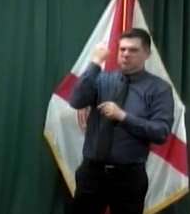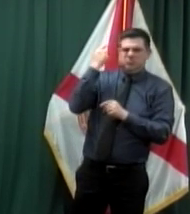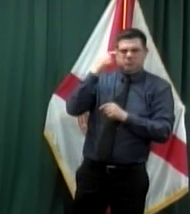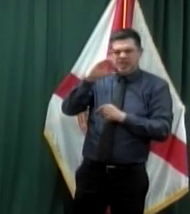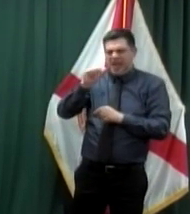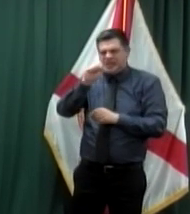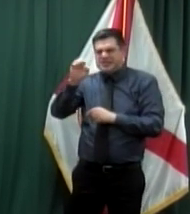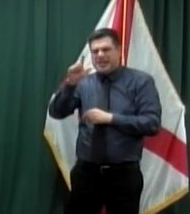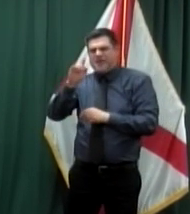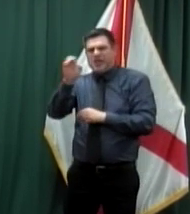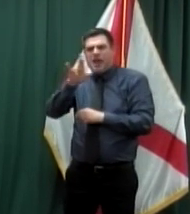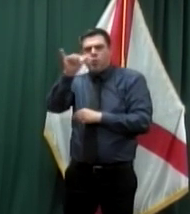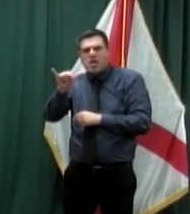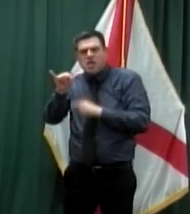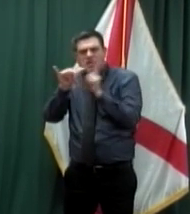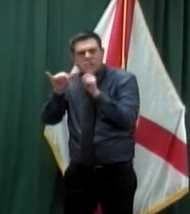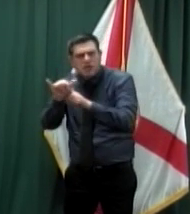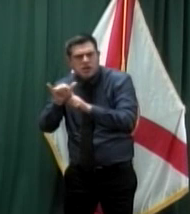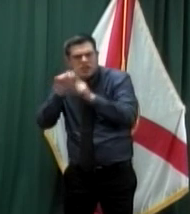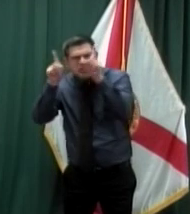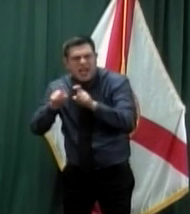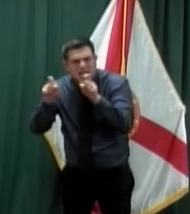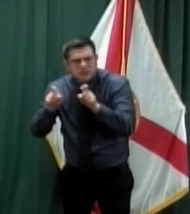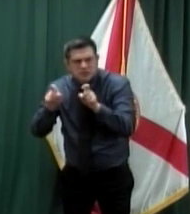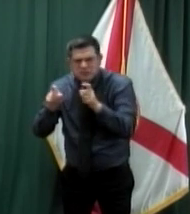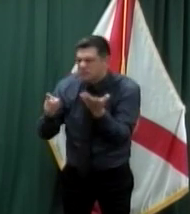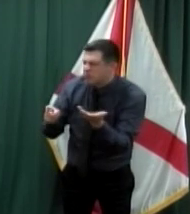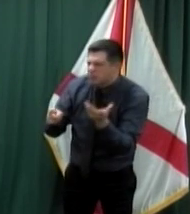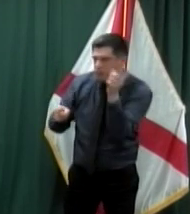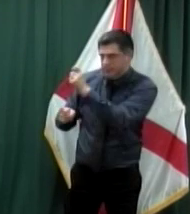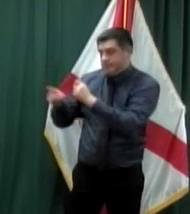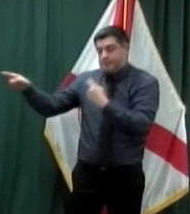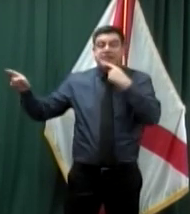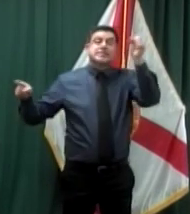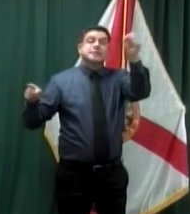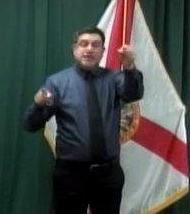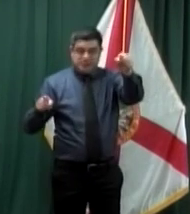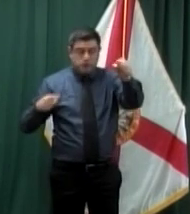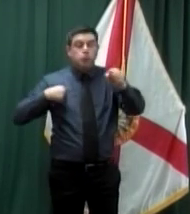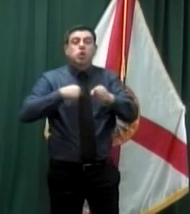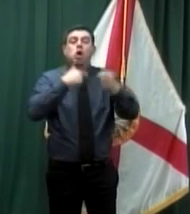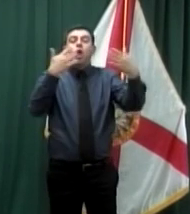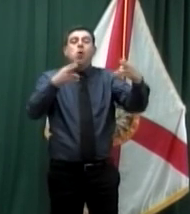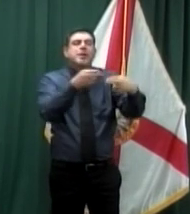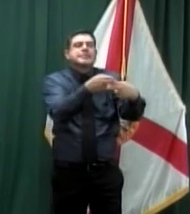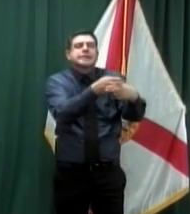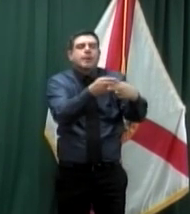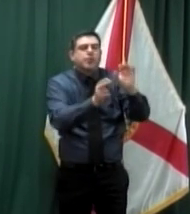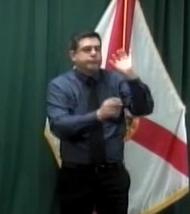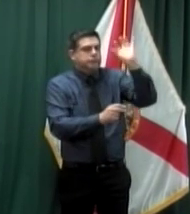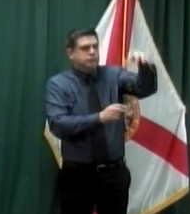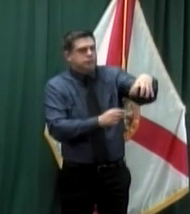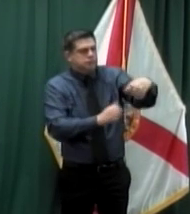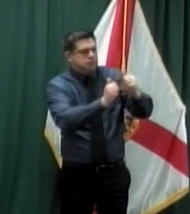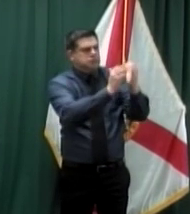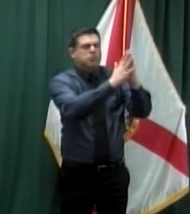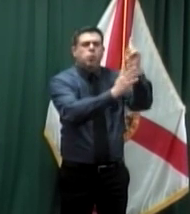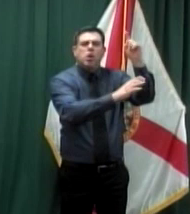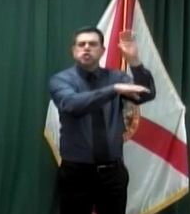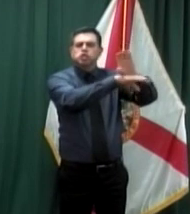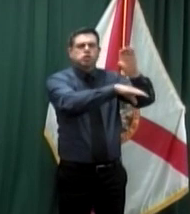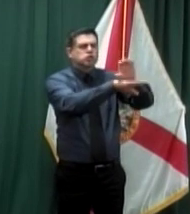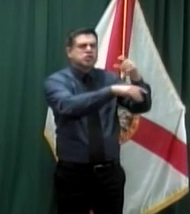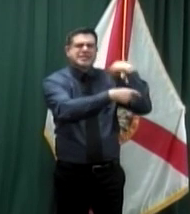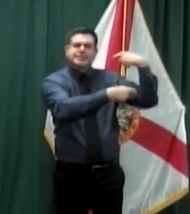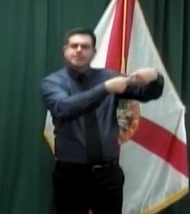in Castleberry. We call it pop-up community testing at one of the Hispanic churches just recently, just within the last couple weeks. We will continue